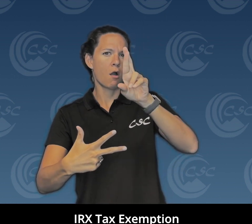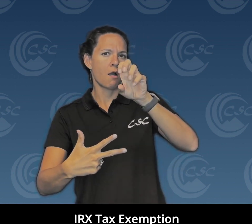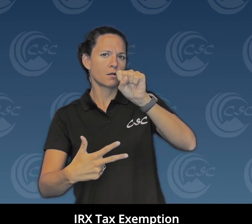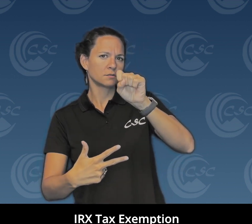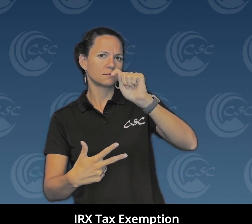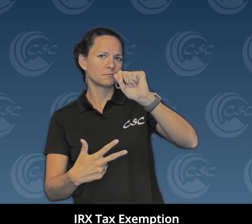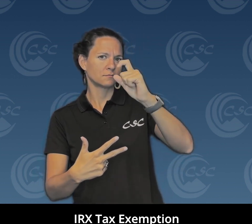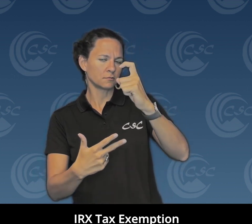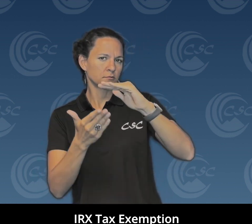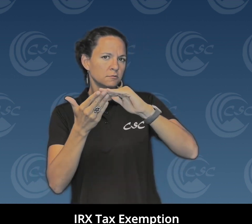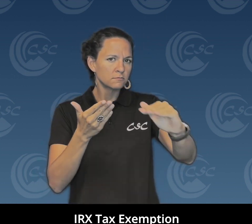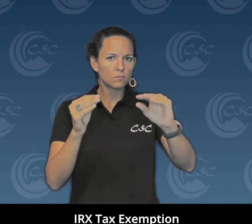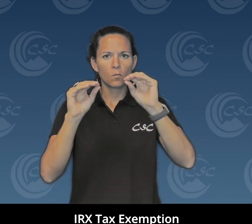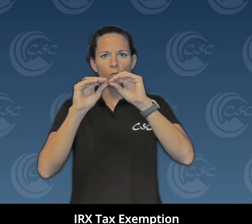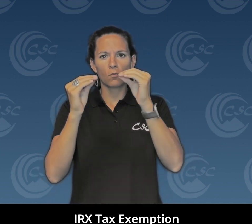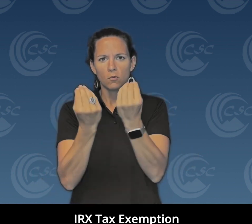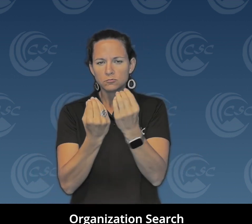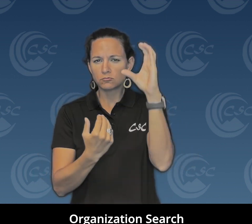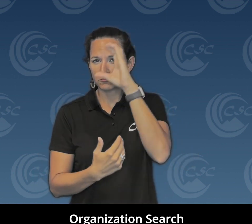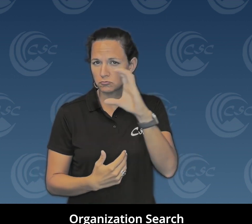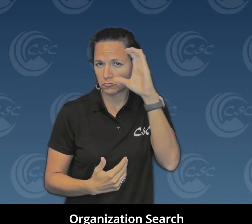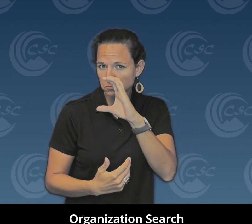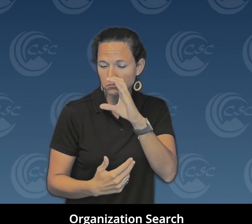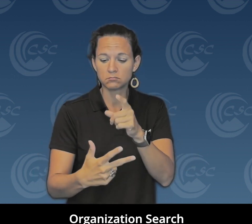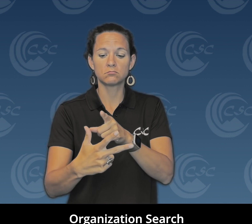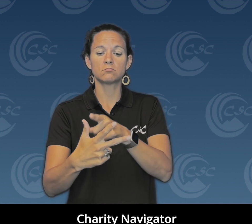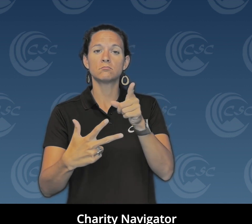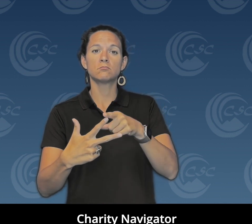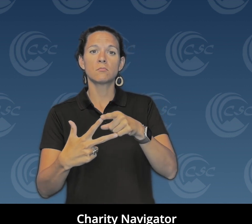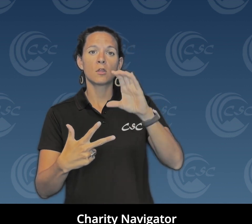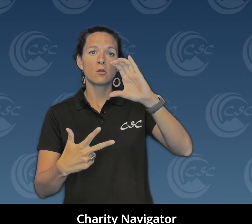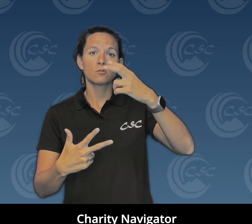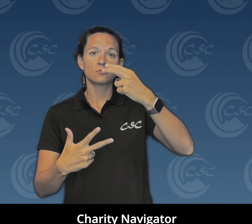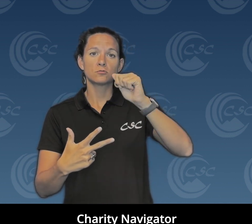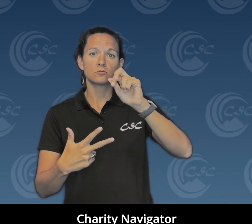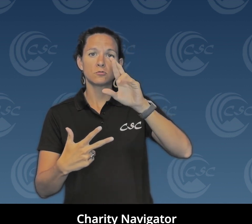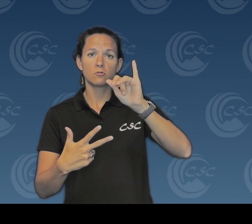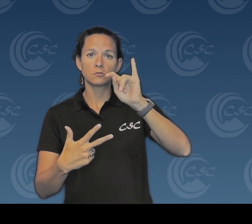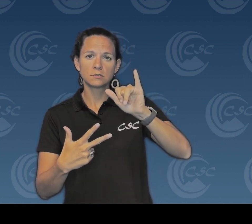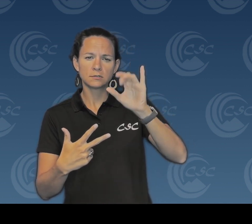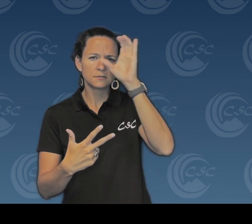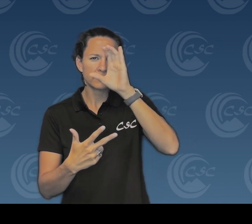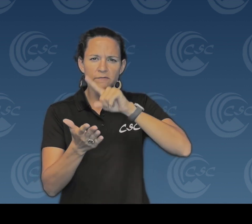IRS Tax Exemption Organization Search, Charity Navigator,